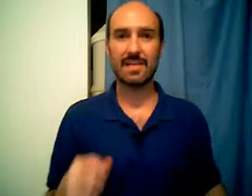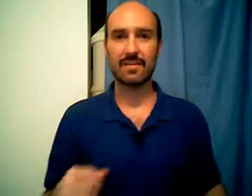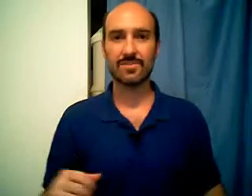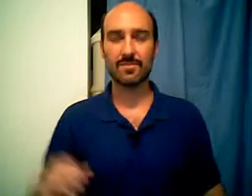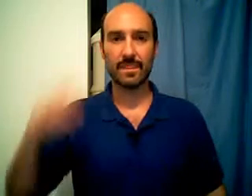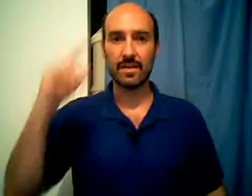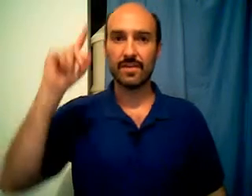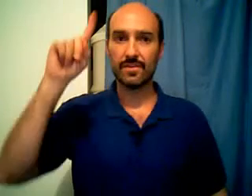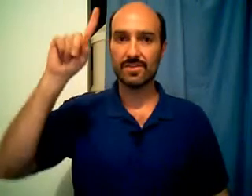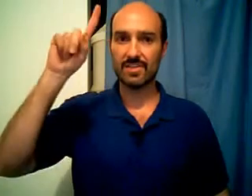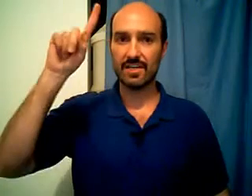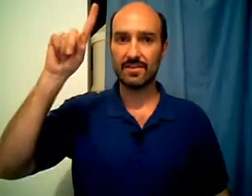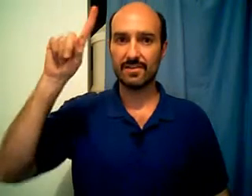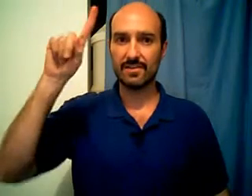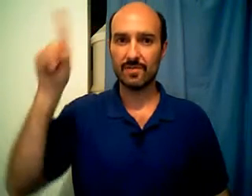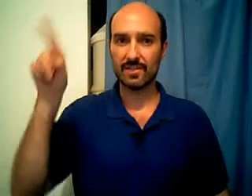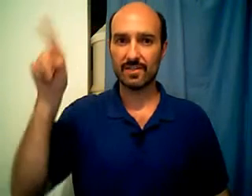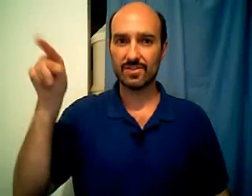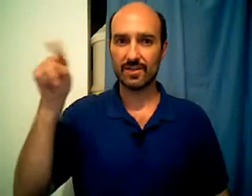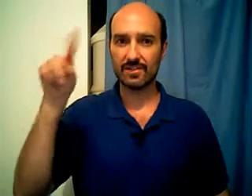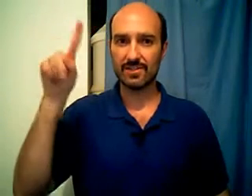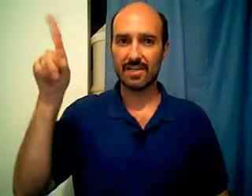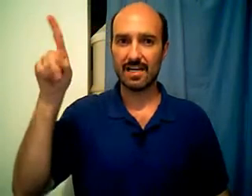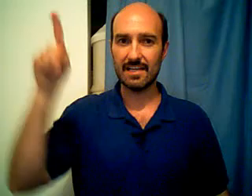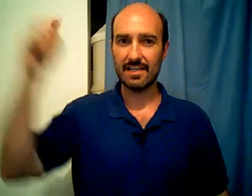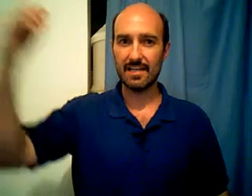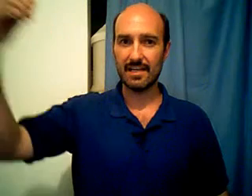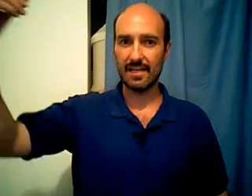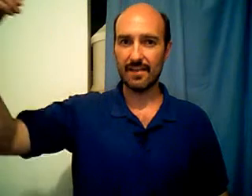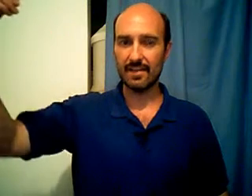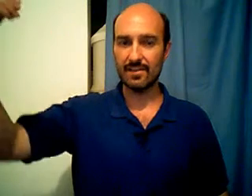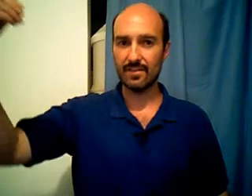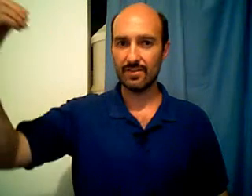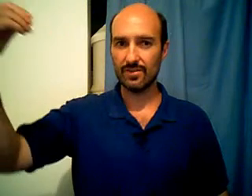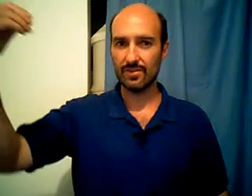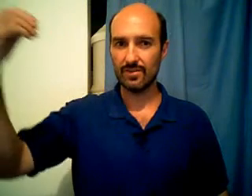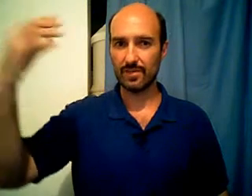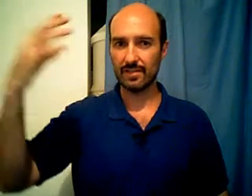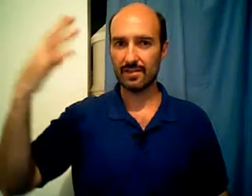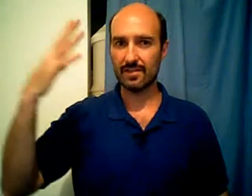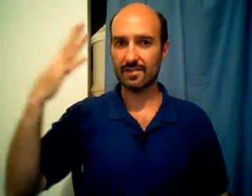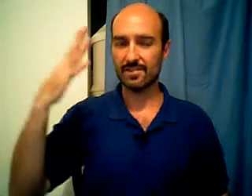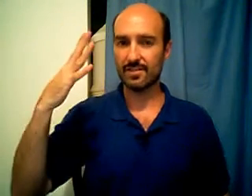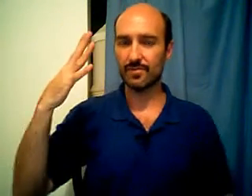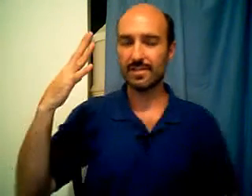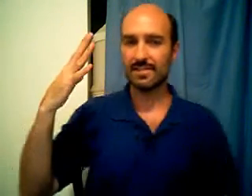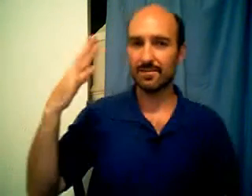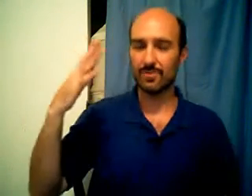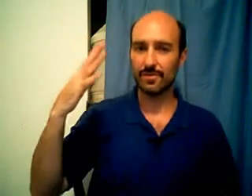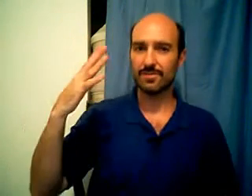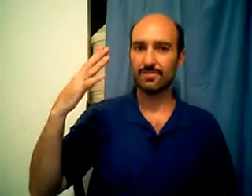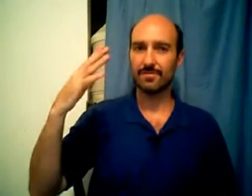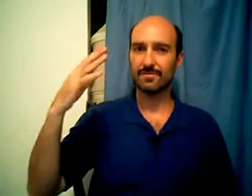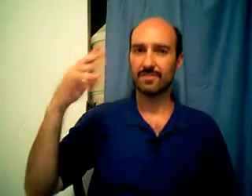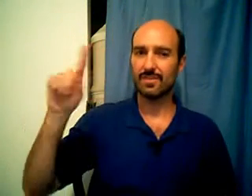nouns. The sun. Make a circle in the sky, and then you bring the sun rays down toward you. Let's try that